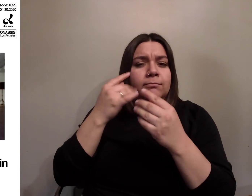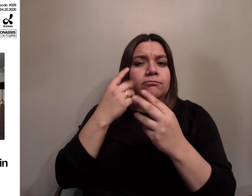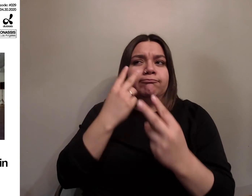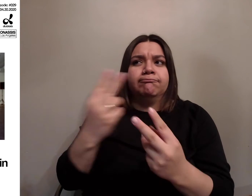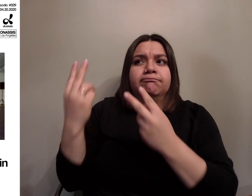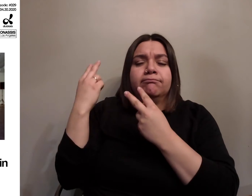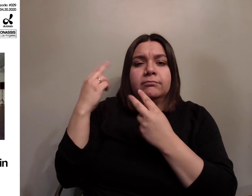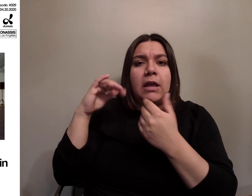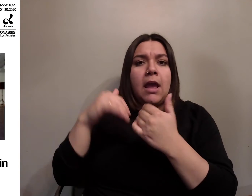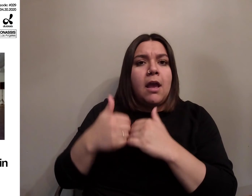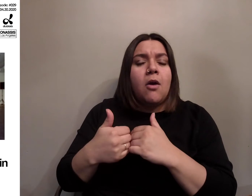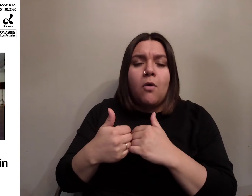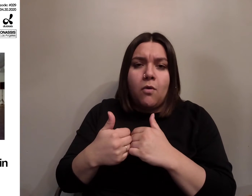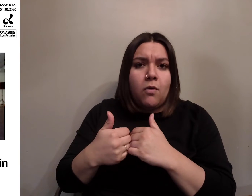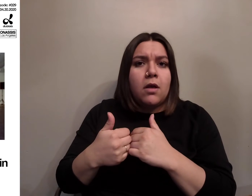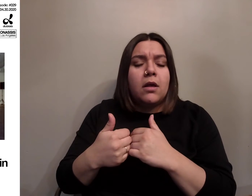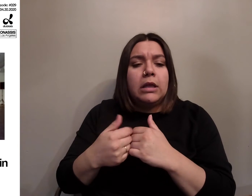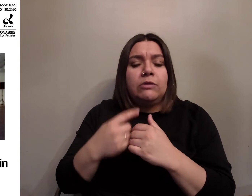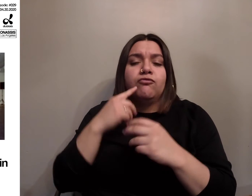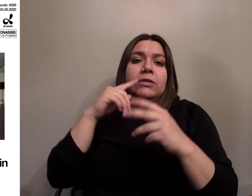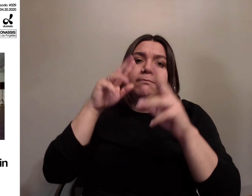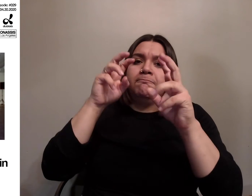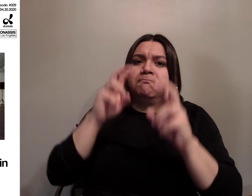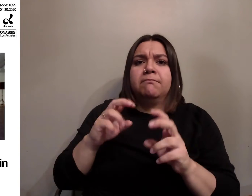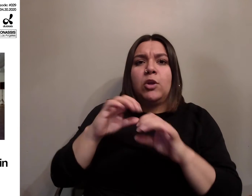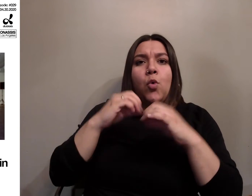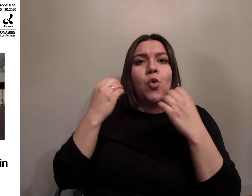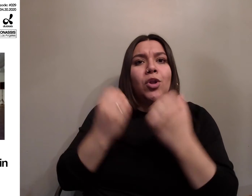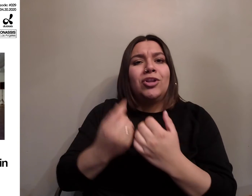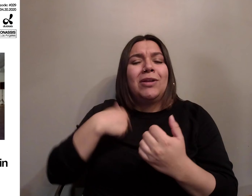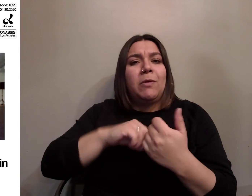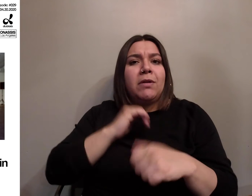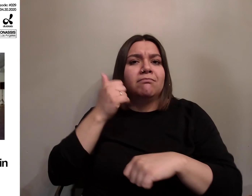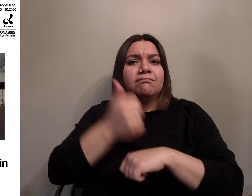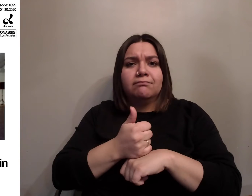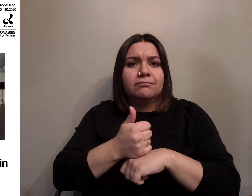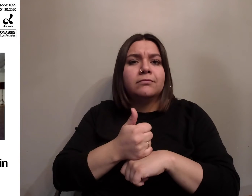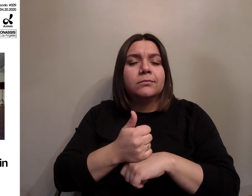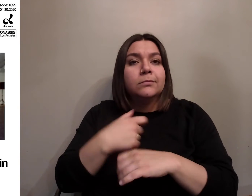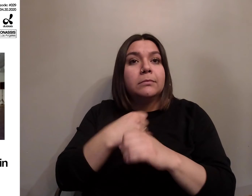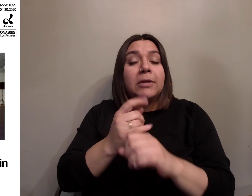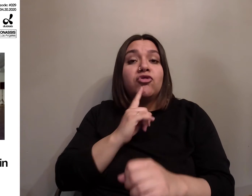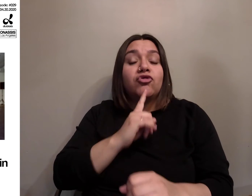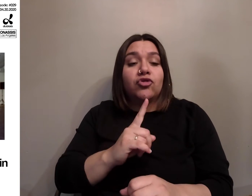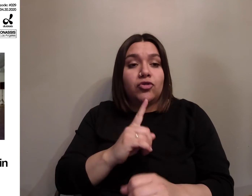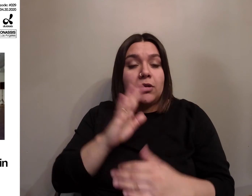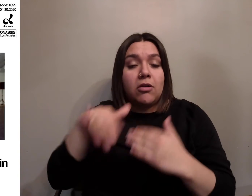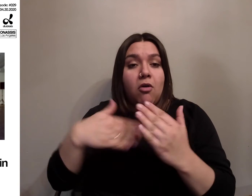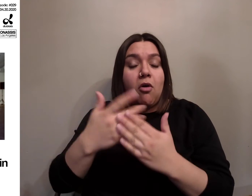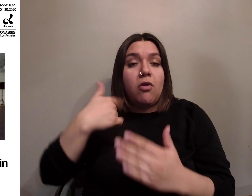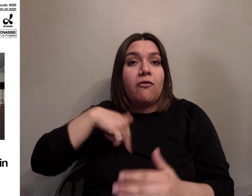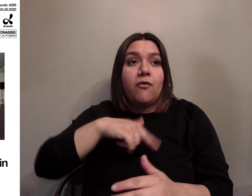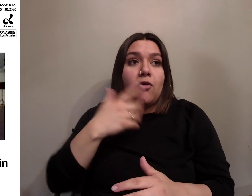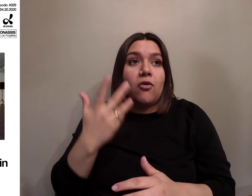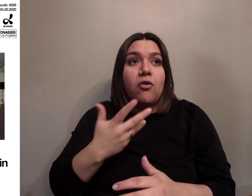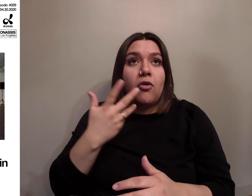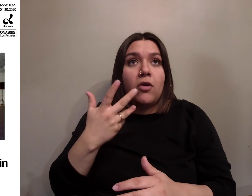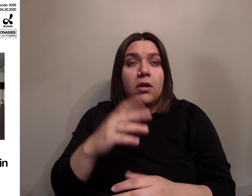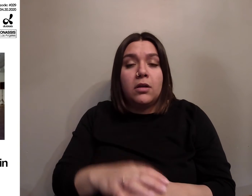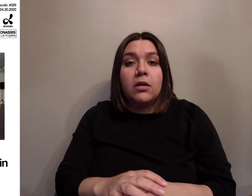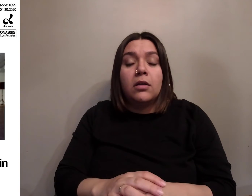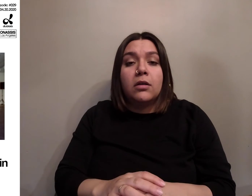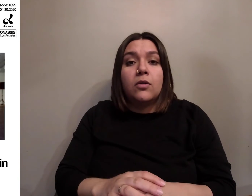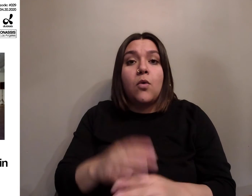and we're really aligning with the type of space that we are all actively